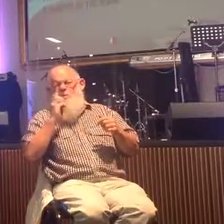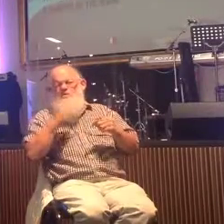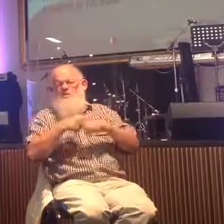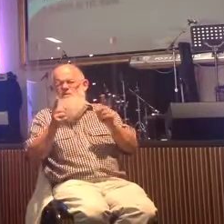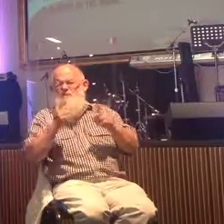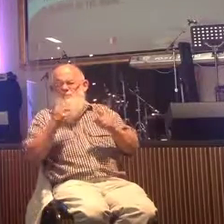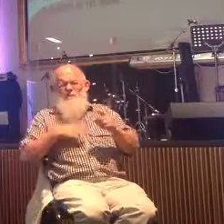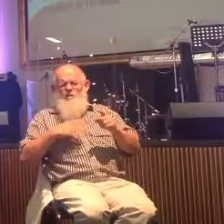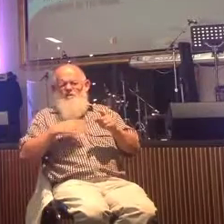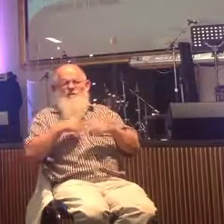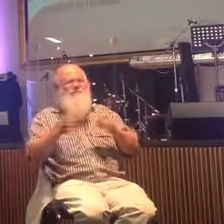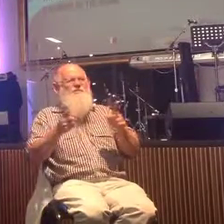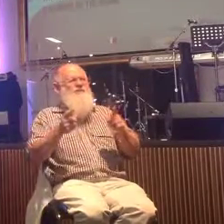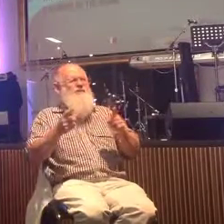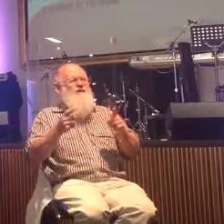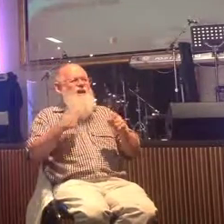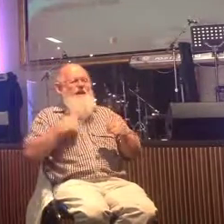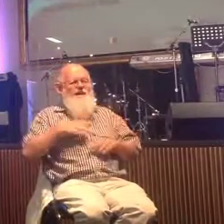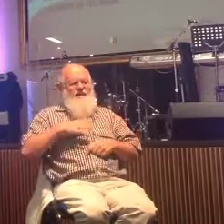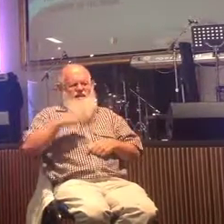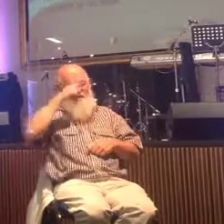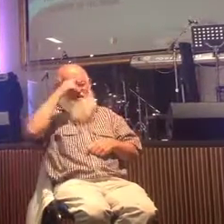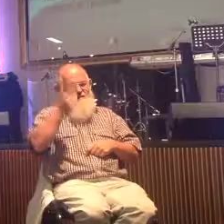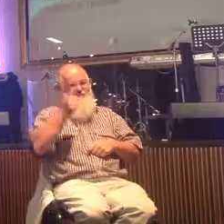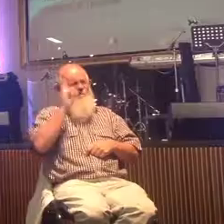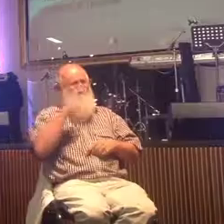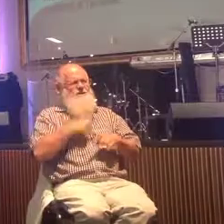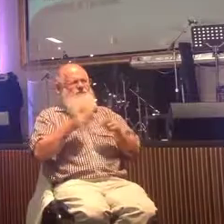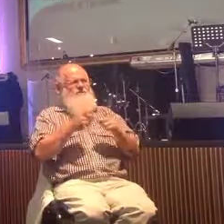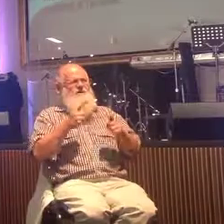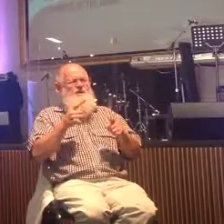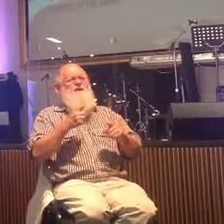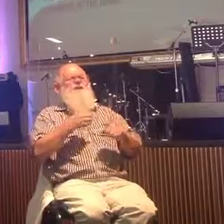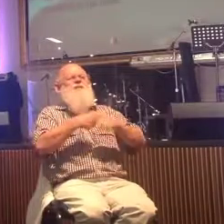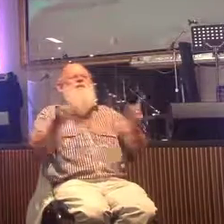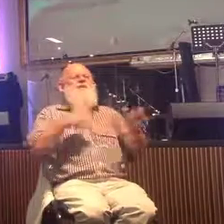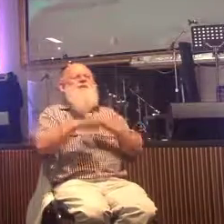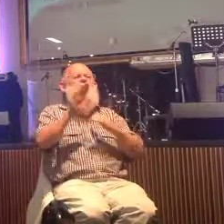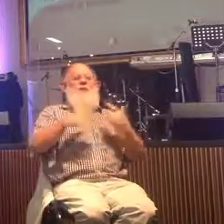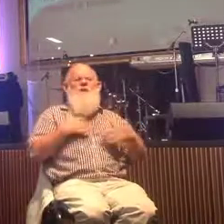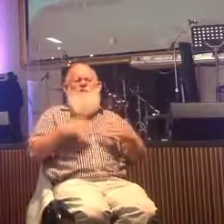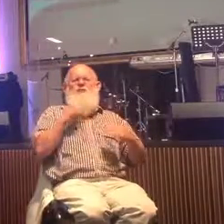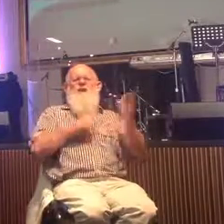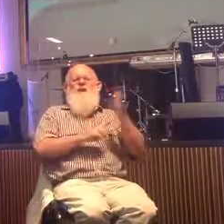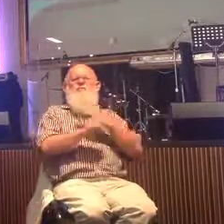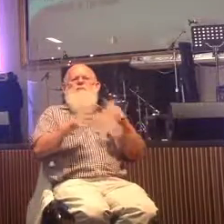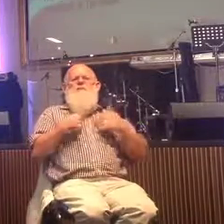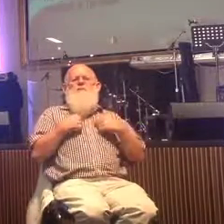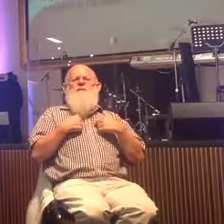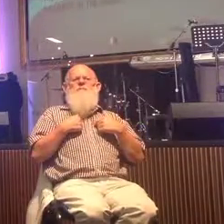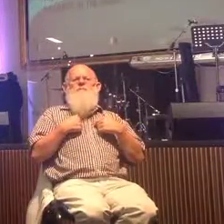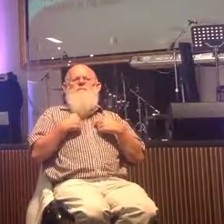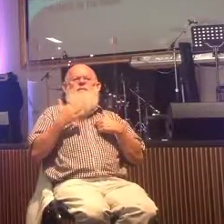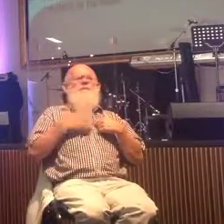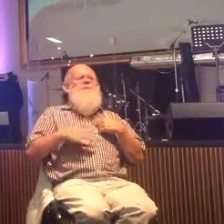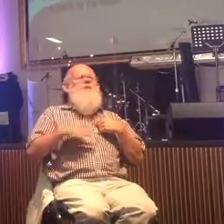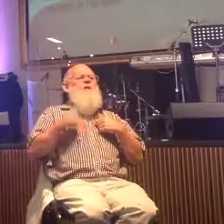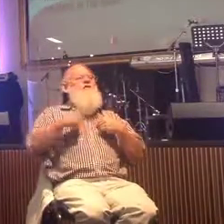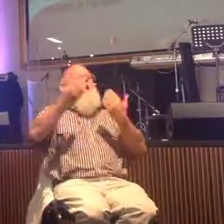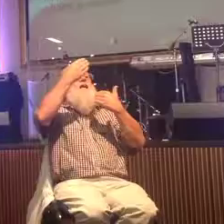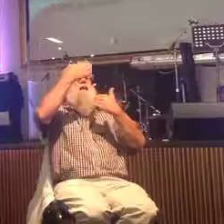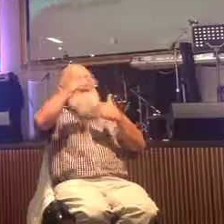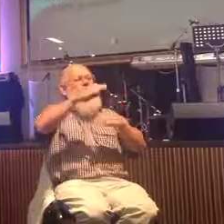this different? I really need to understand what's different in your life. That doesn't happen to me. That's because I limit the transforming power